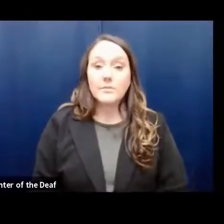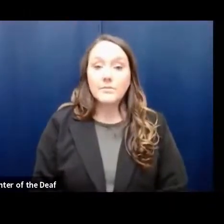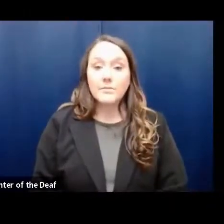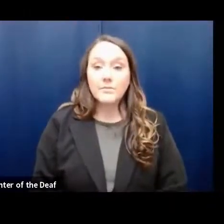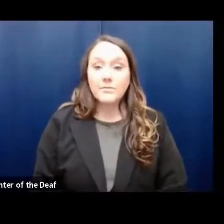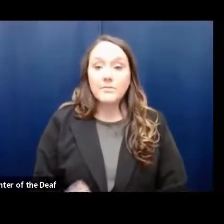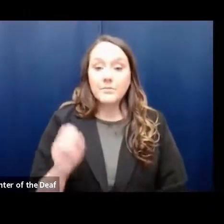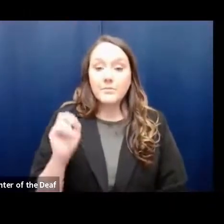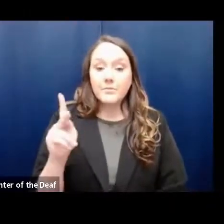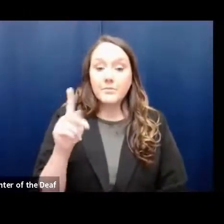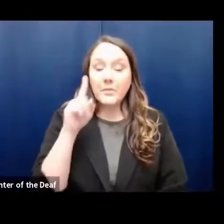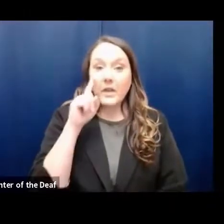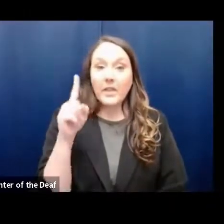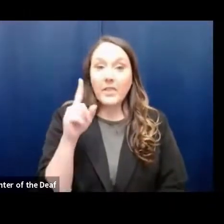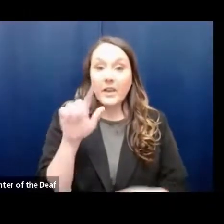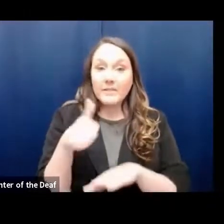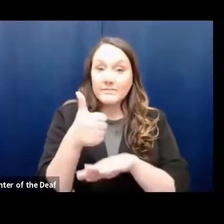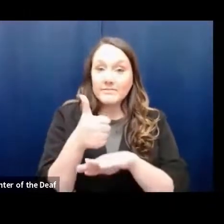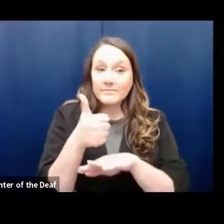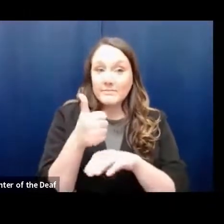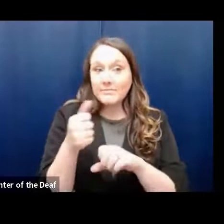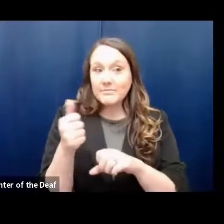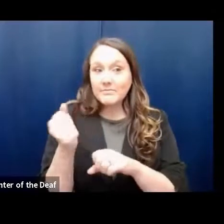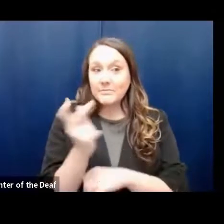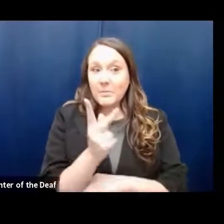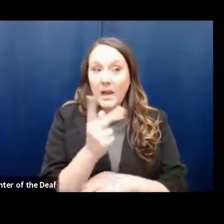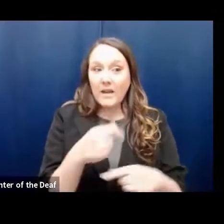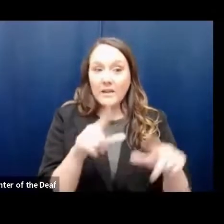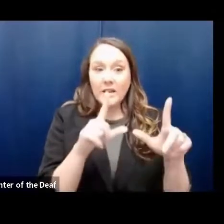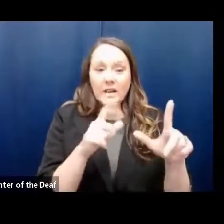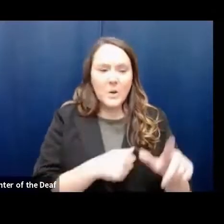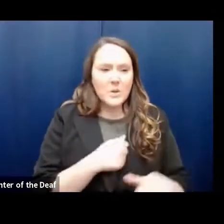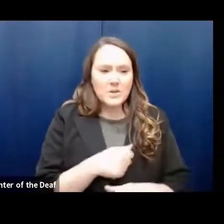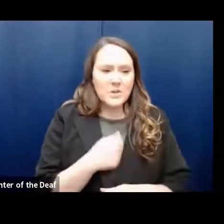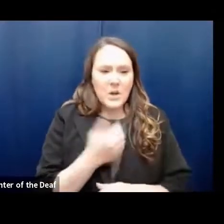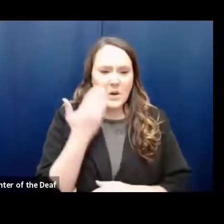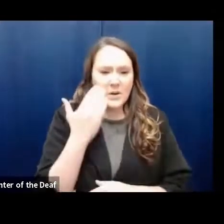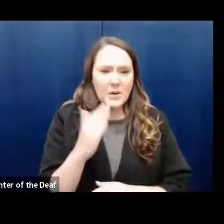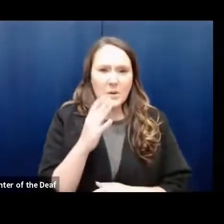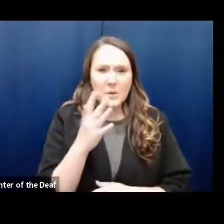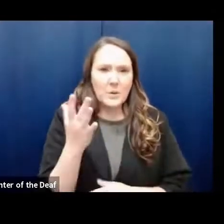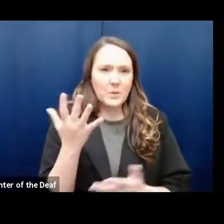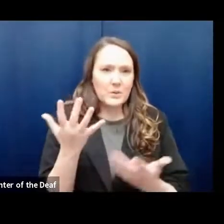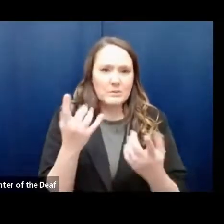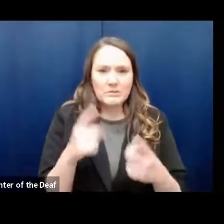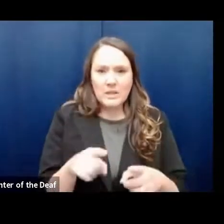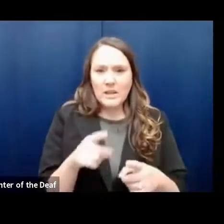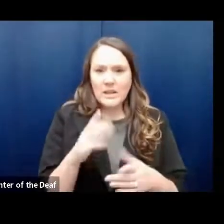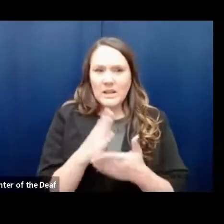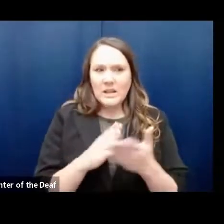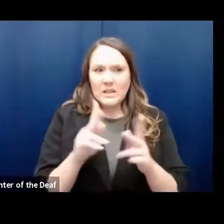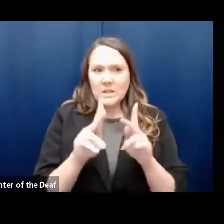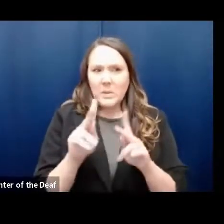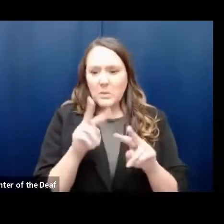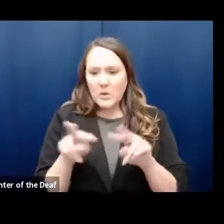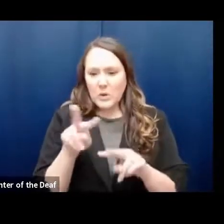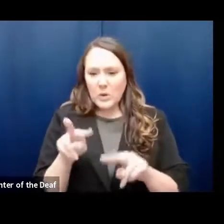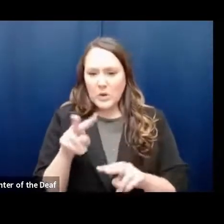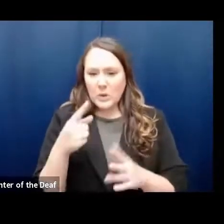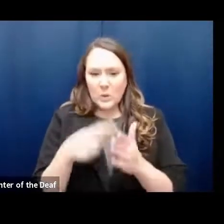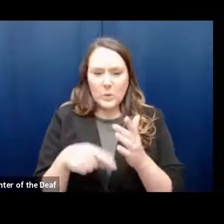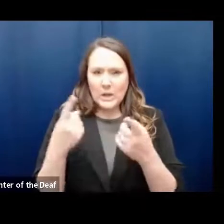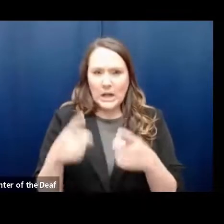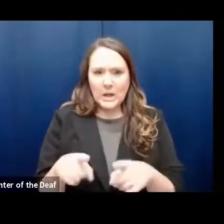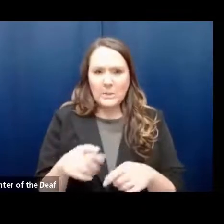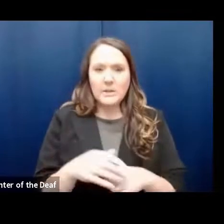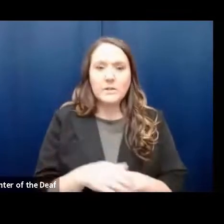I think we're back up again. We apologize, everybody. We're not quite sure. We have some folks taking a look at what could be happening.